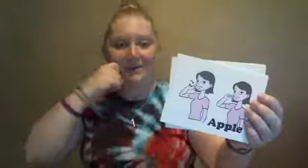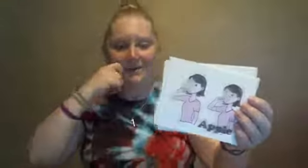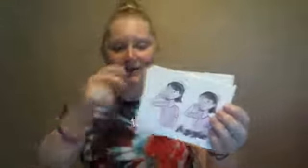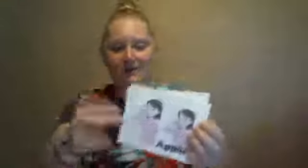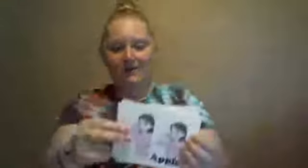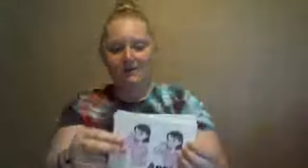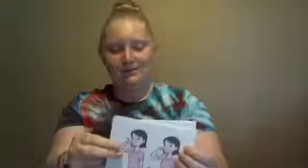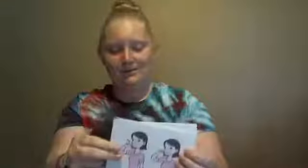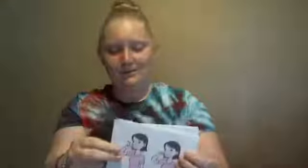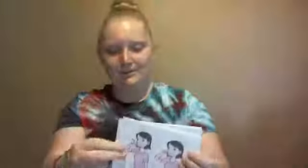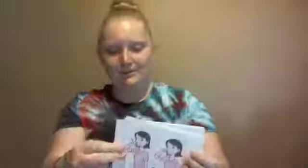Apple.